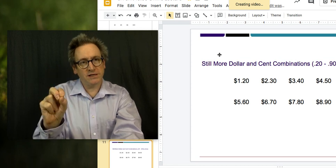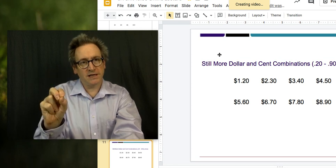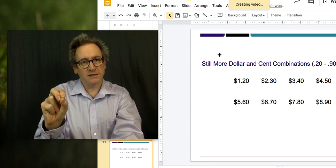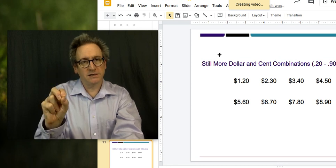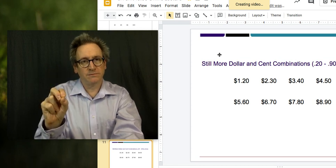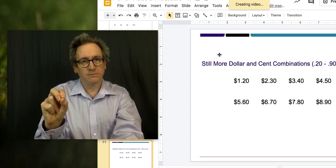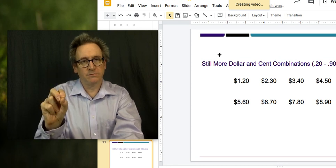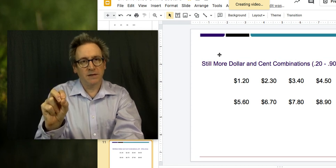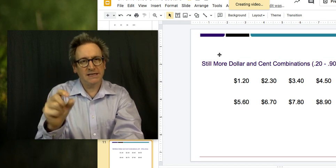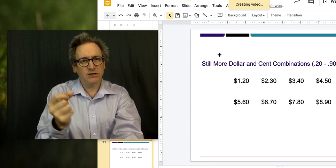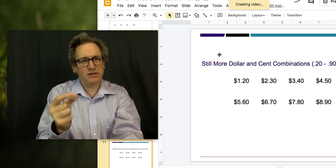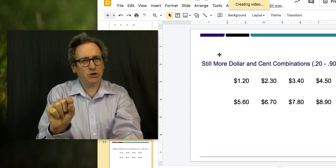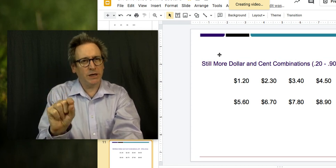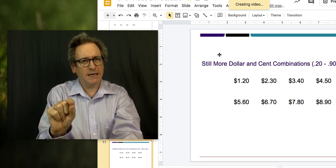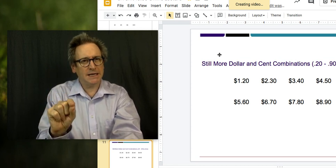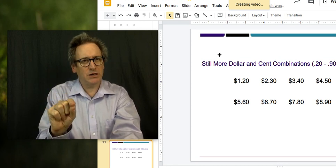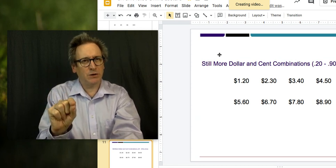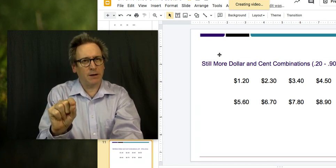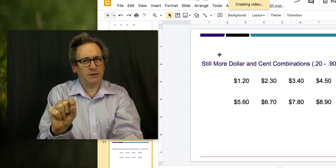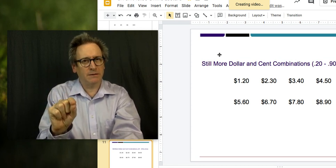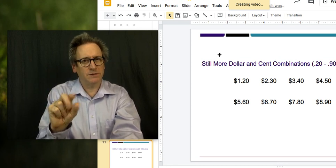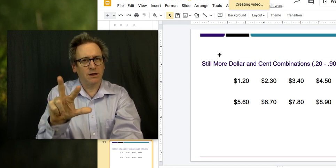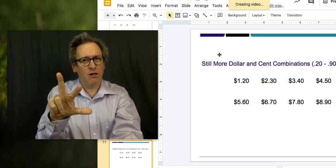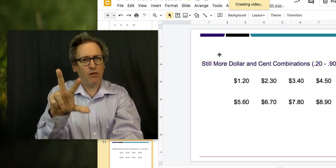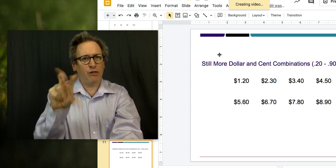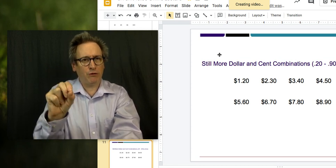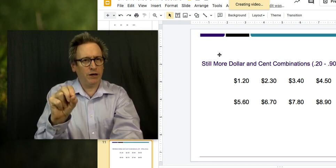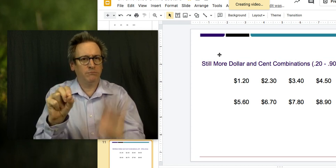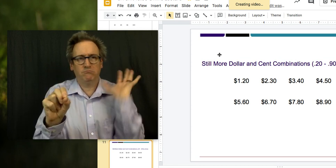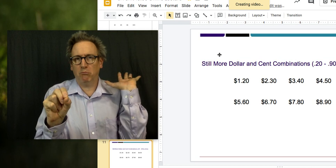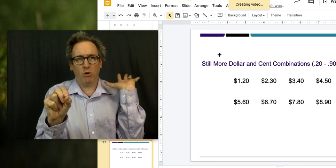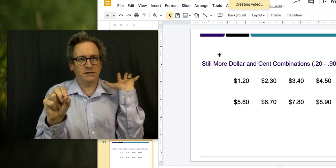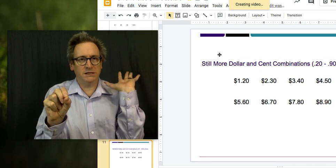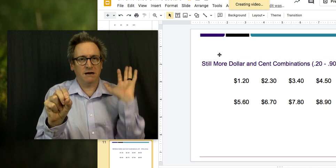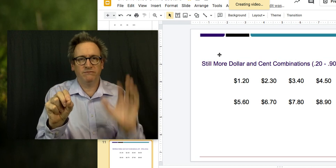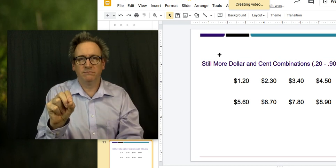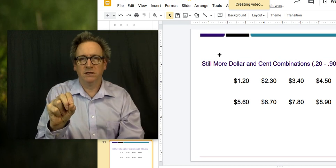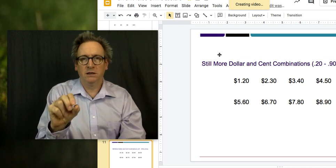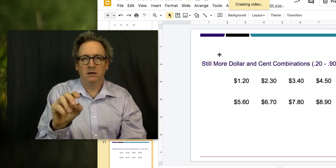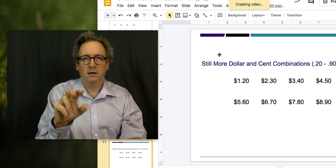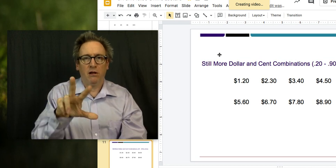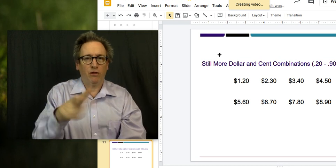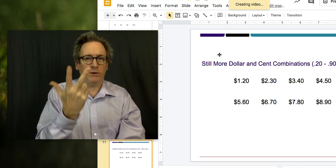$2.30. It's interesting. 20 I tend to do a couple times. 30 once is enough.